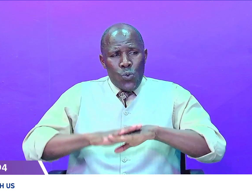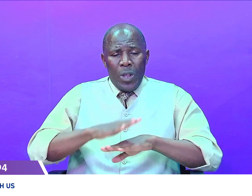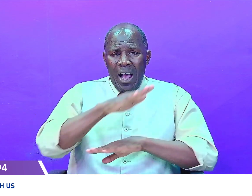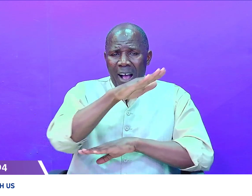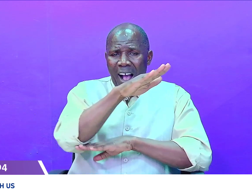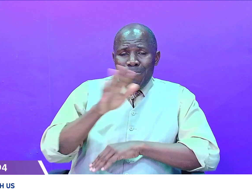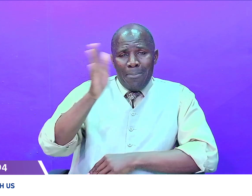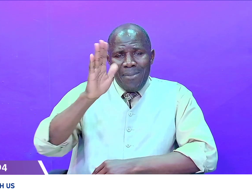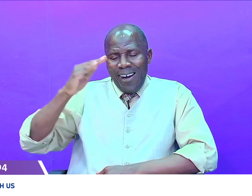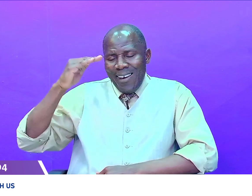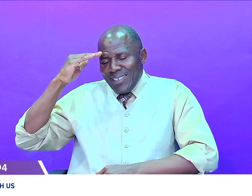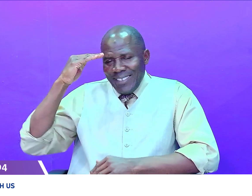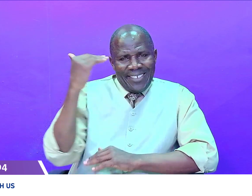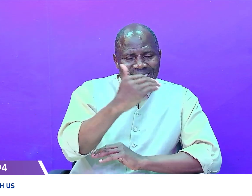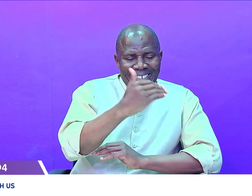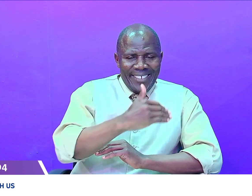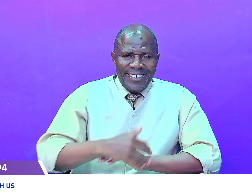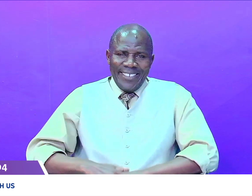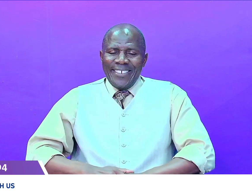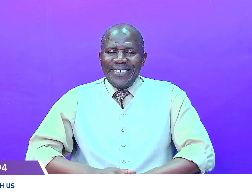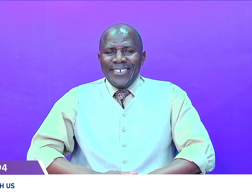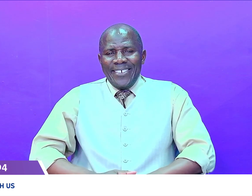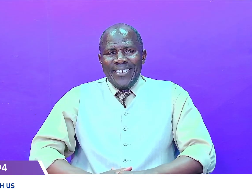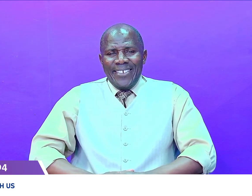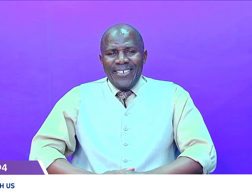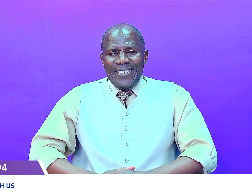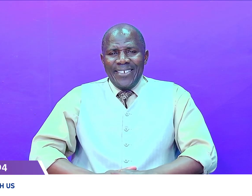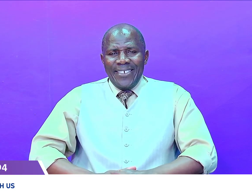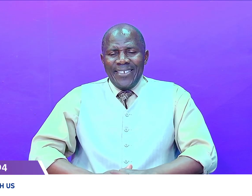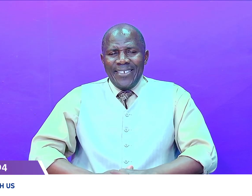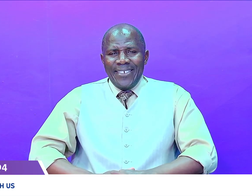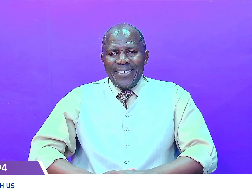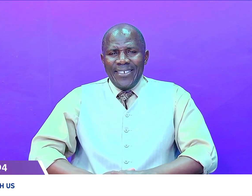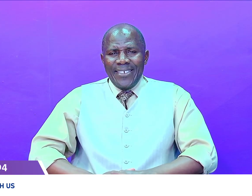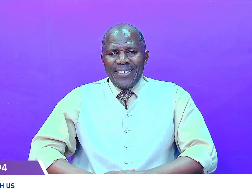Werangai, and my sign language interpreter, Irene Chebiwot. Have a good evening and goodbye.